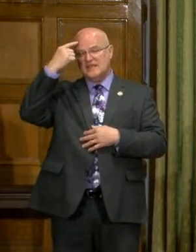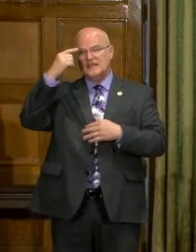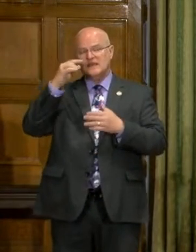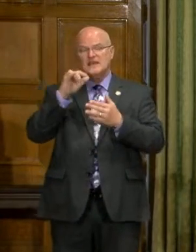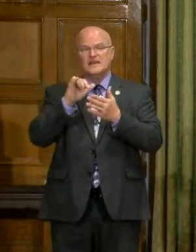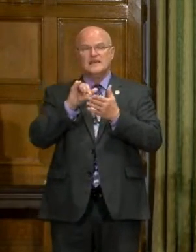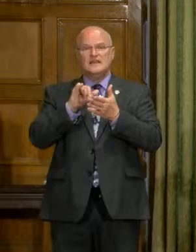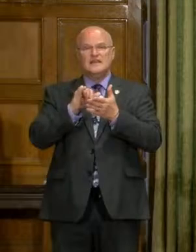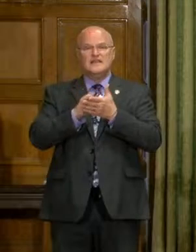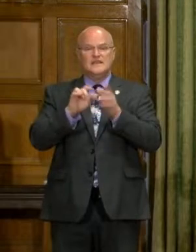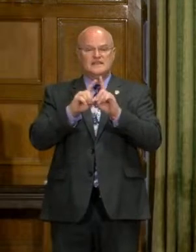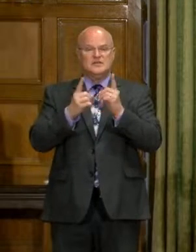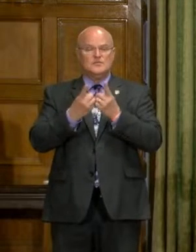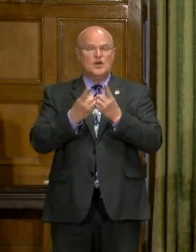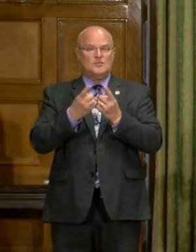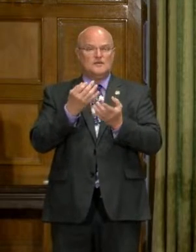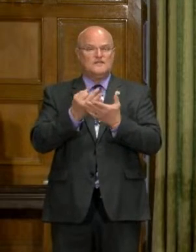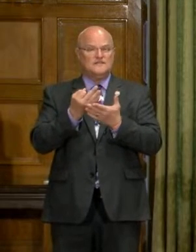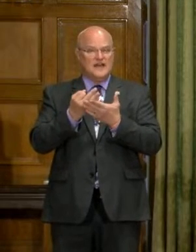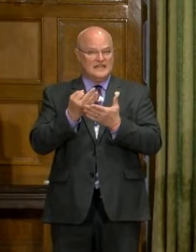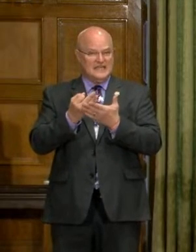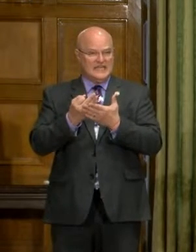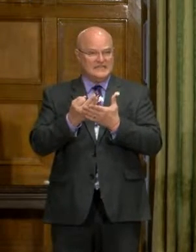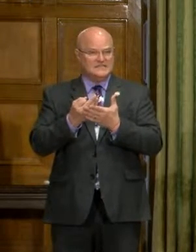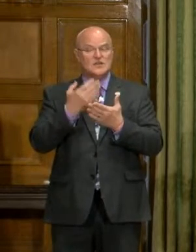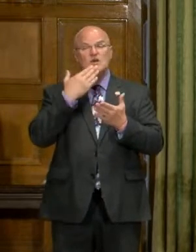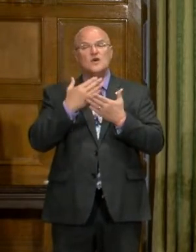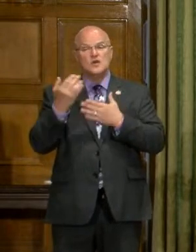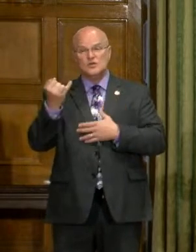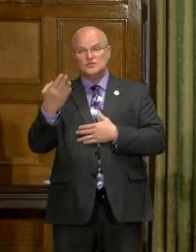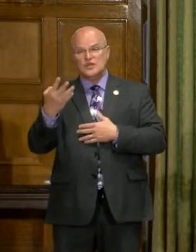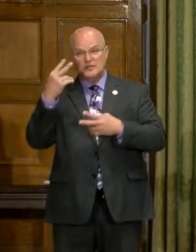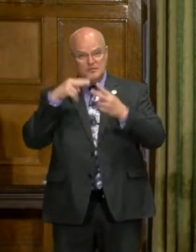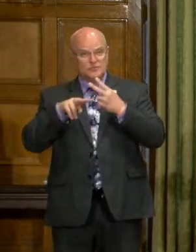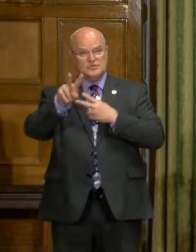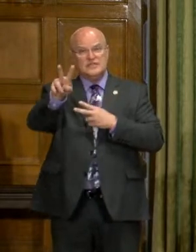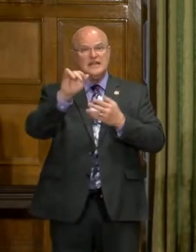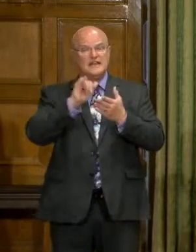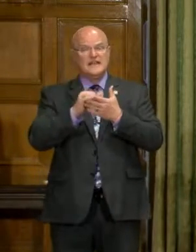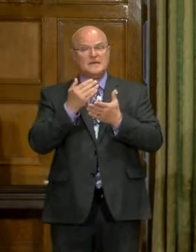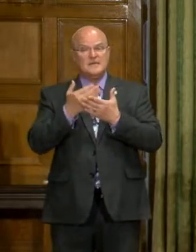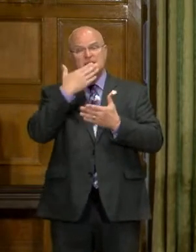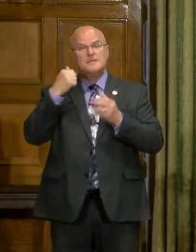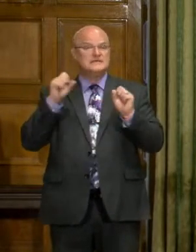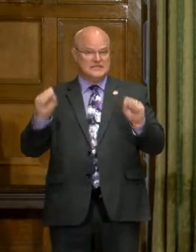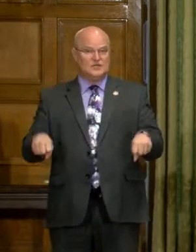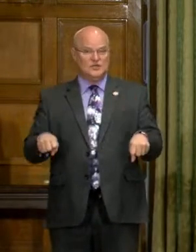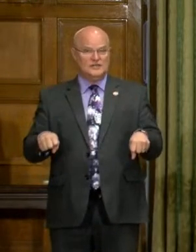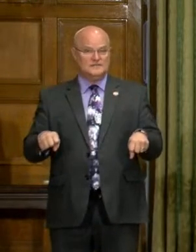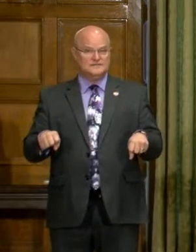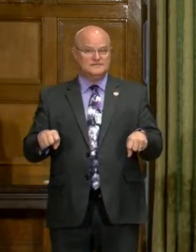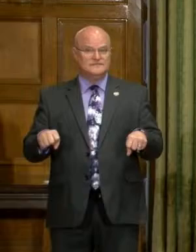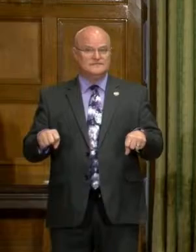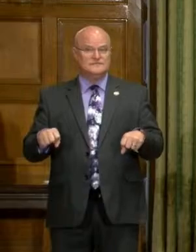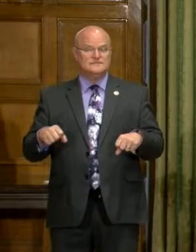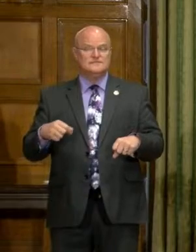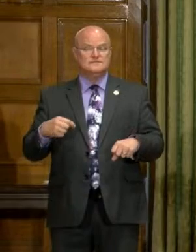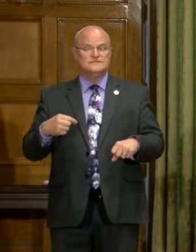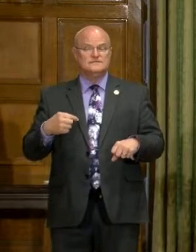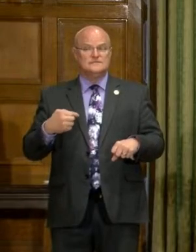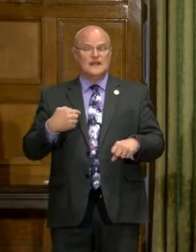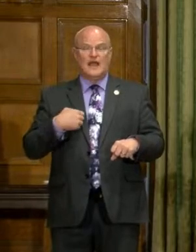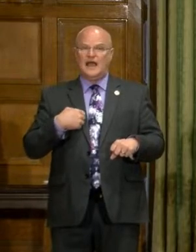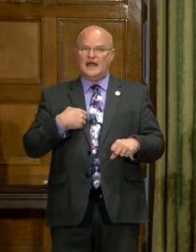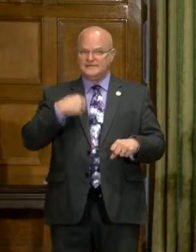the Department of Finance did a good job in projecting that revenue the best that they can. I'm